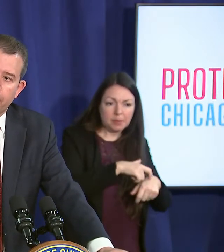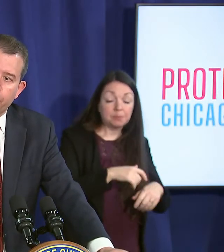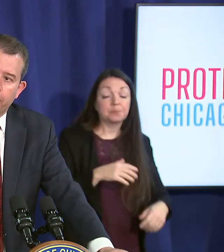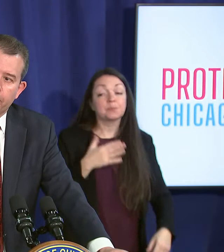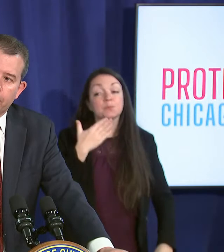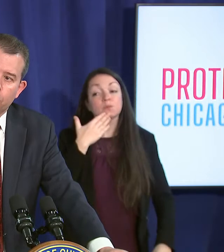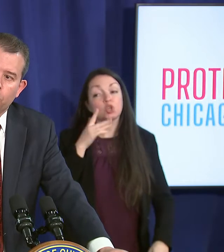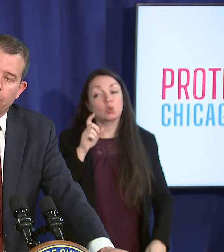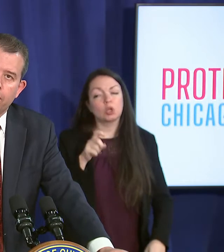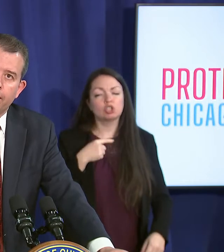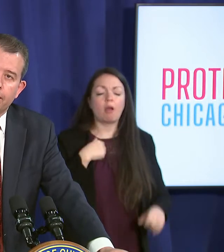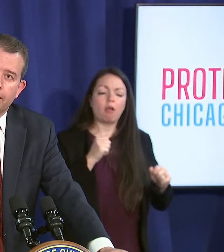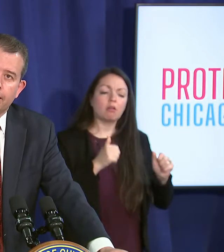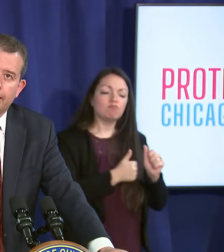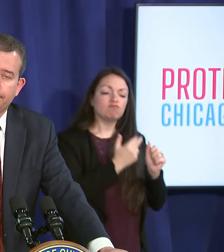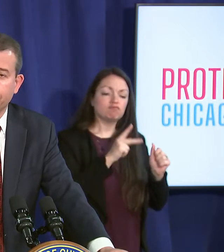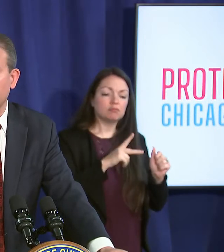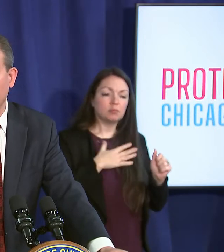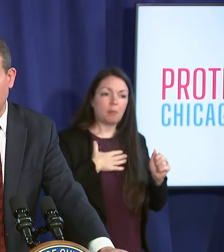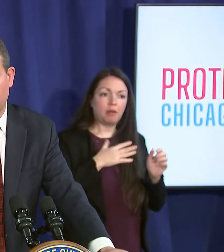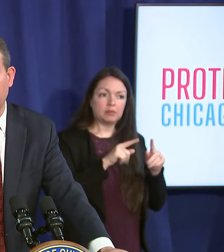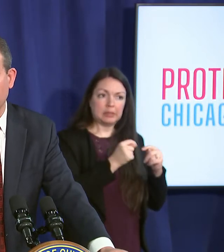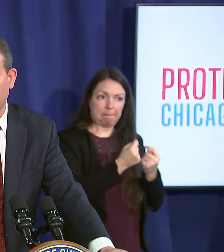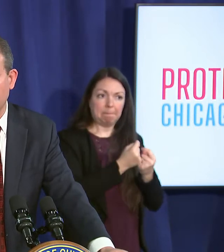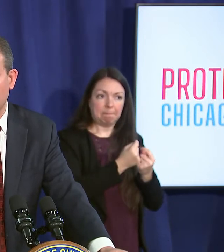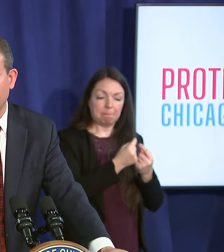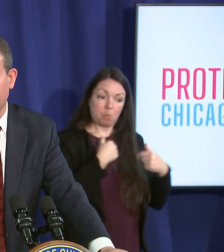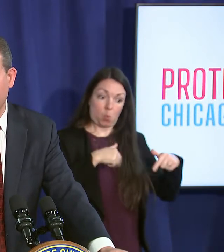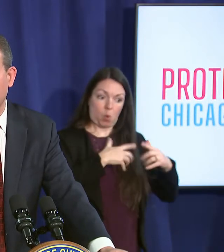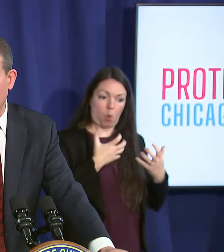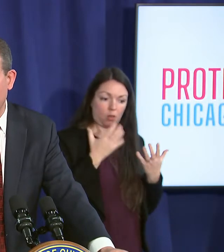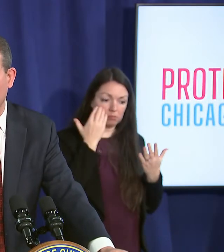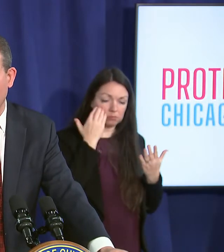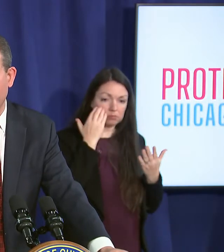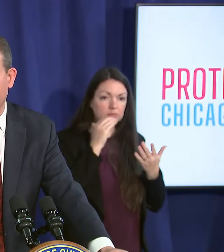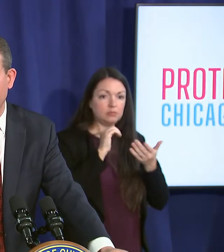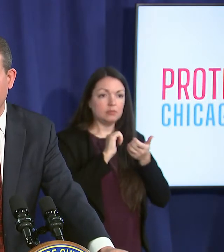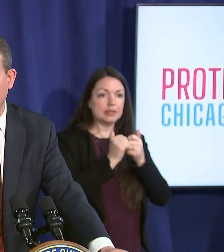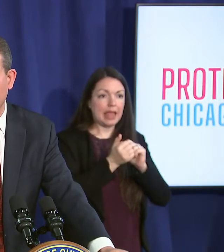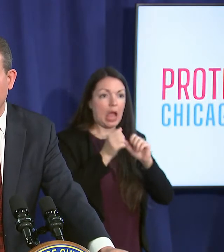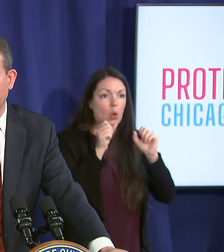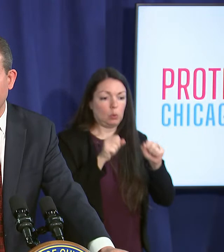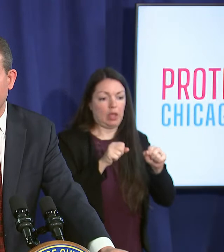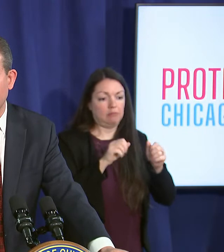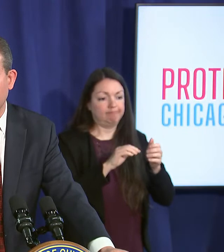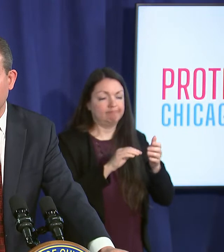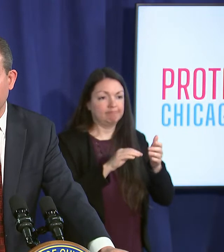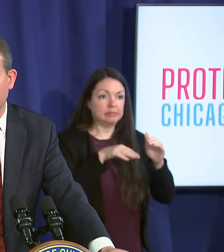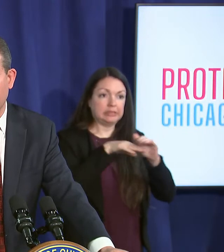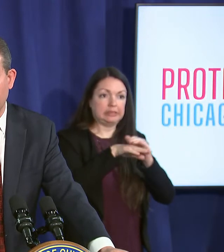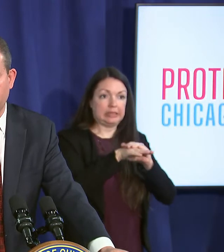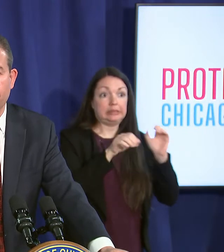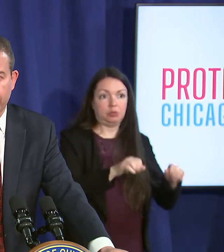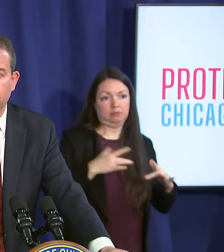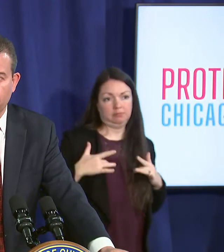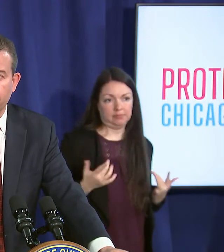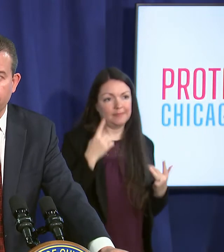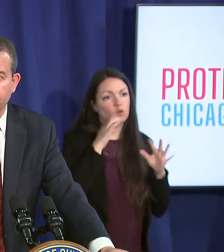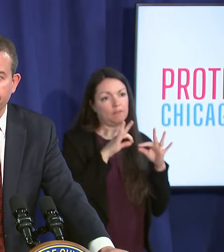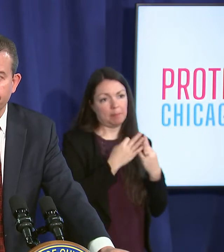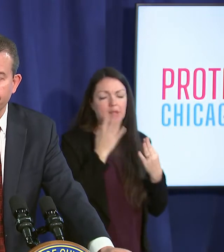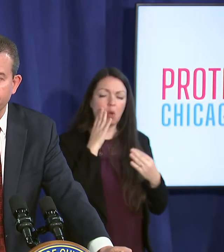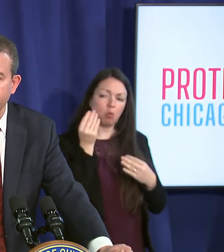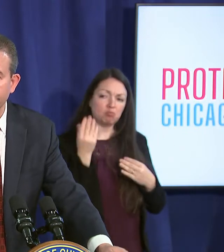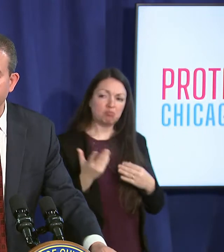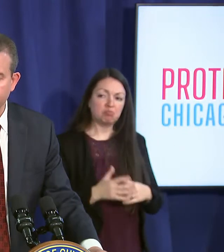with my team, because one of the things that we really want to make sure we double down is how do we make sure we make it accessible for families? And so let me get back to you on